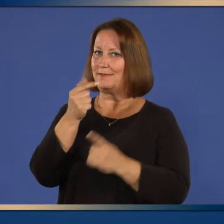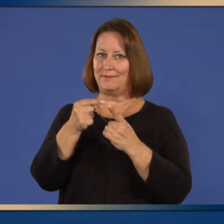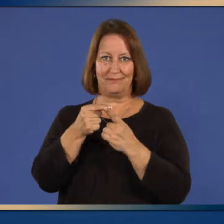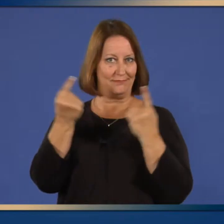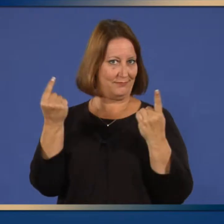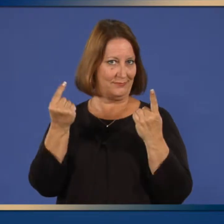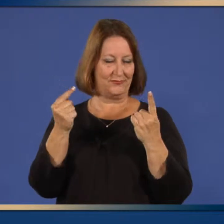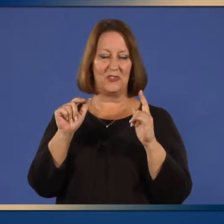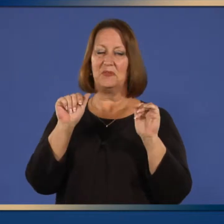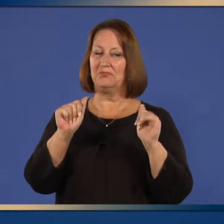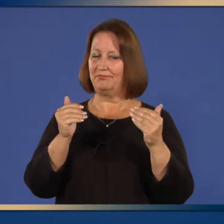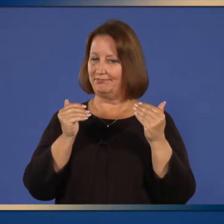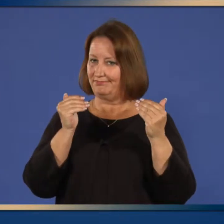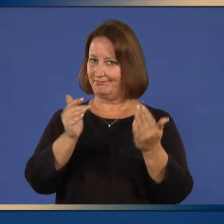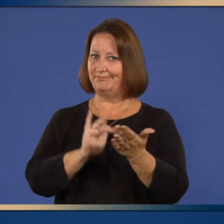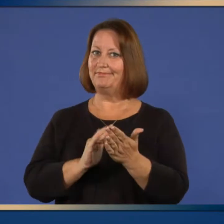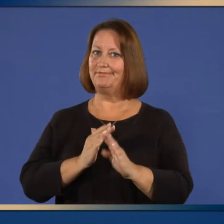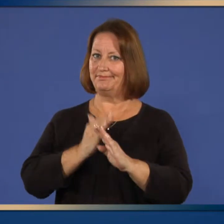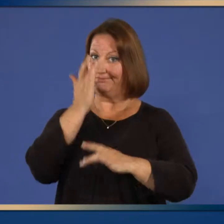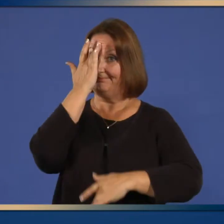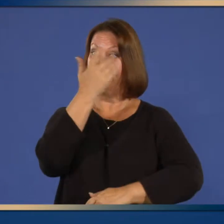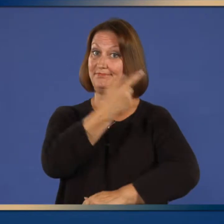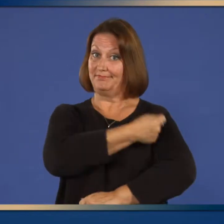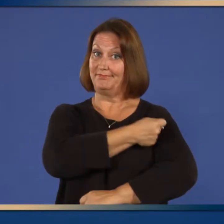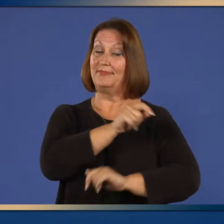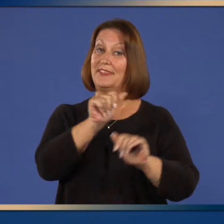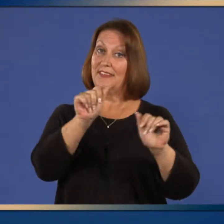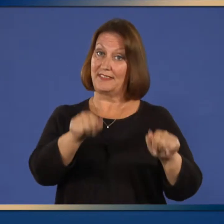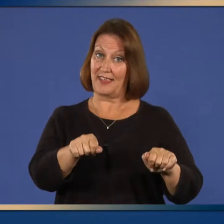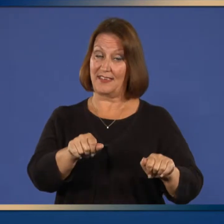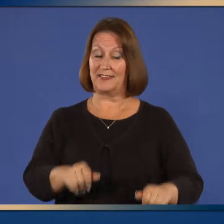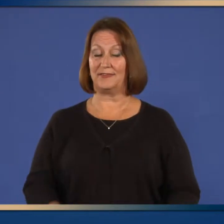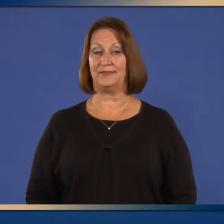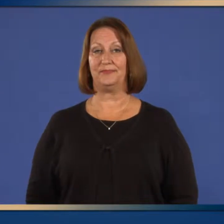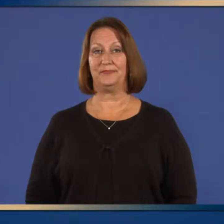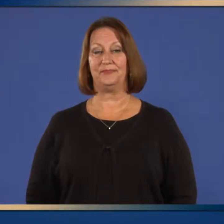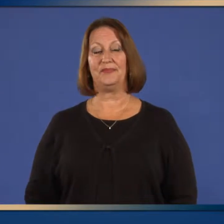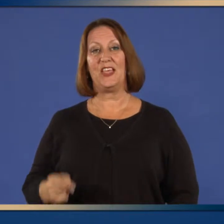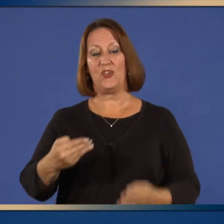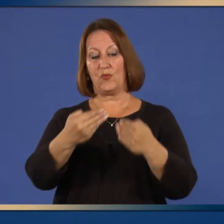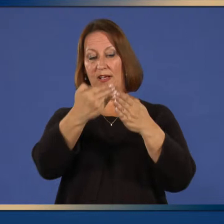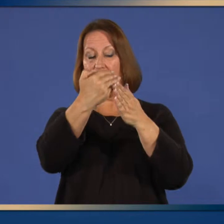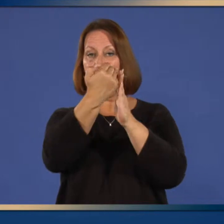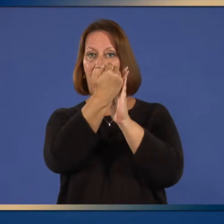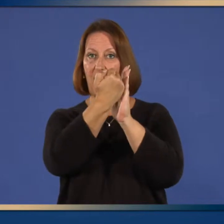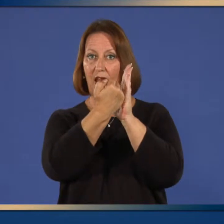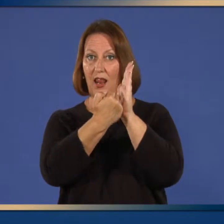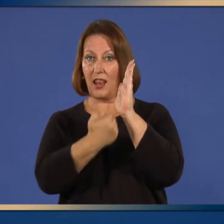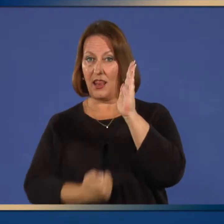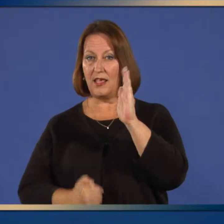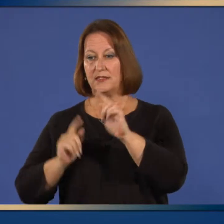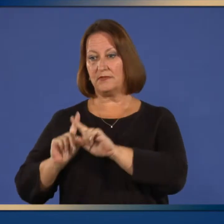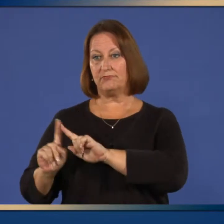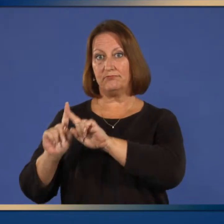For a table of vaccines supplied in vials or syringes that contain latex, go to